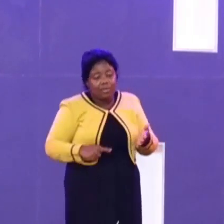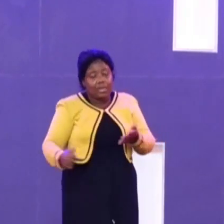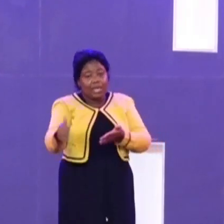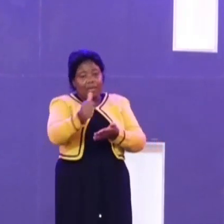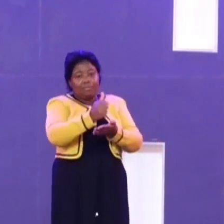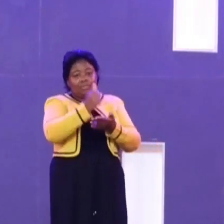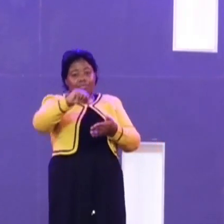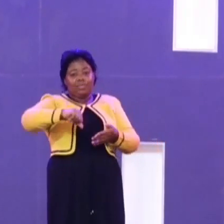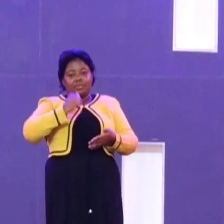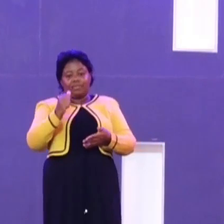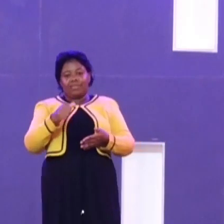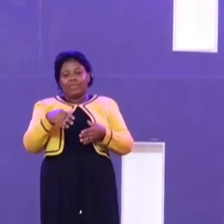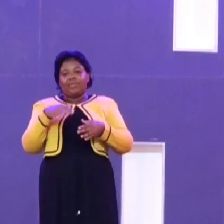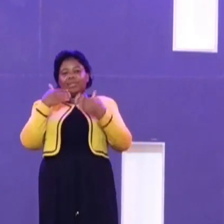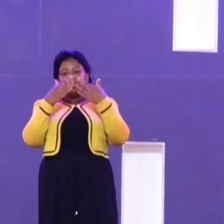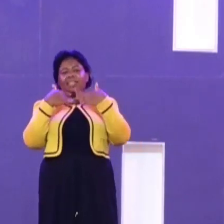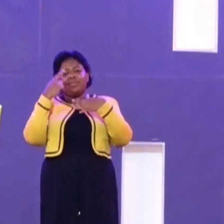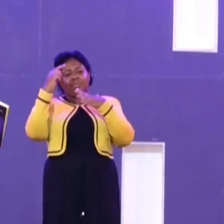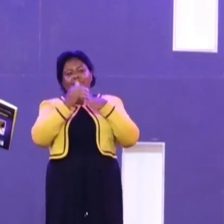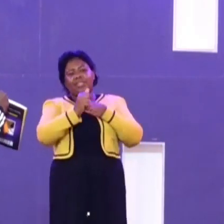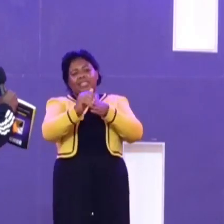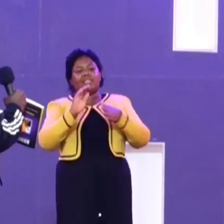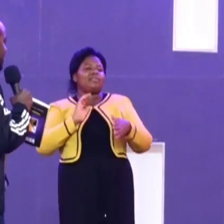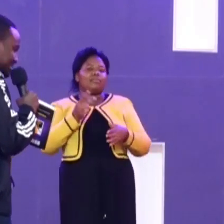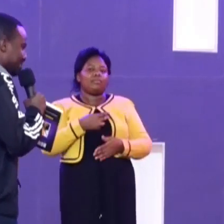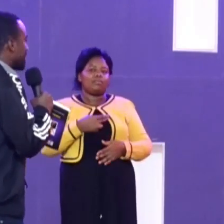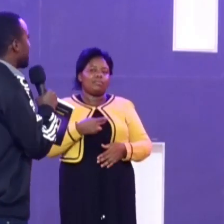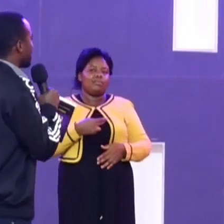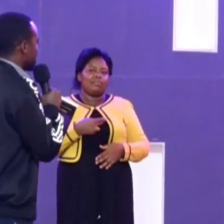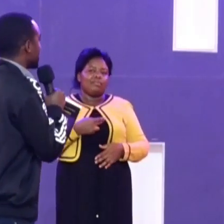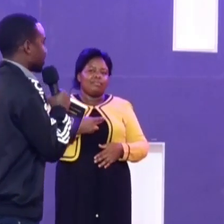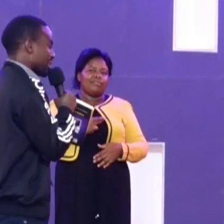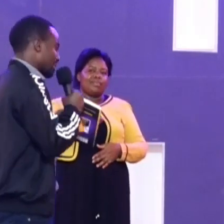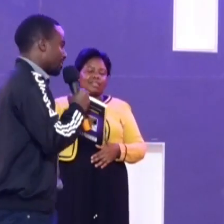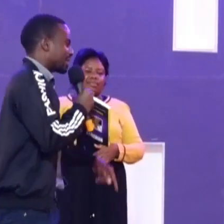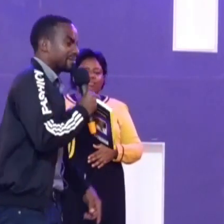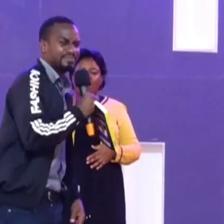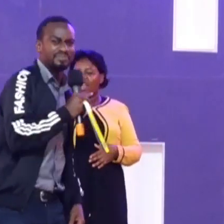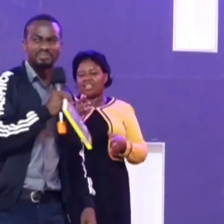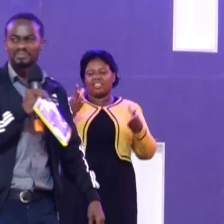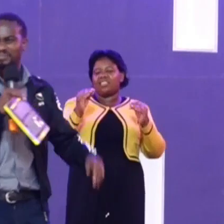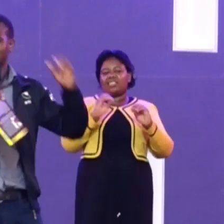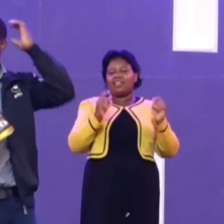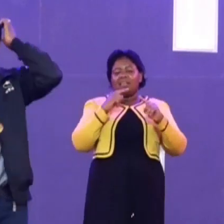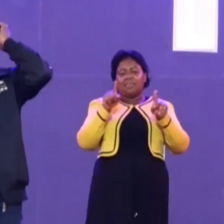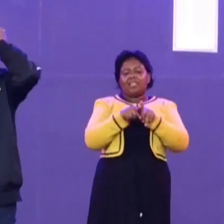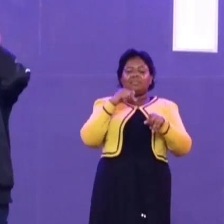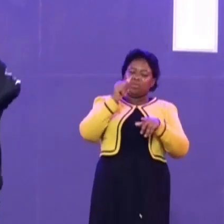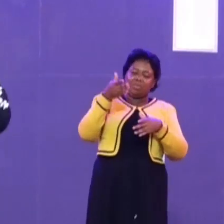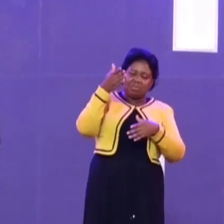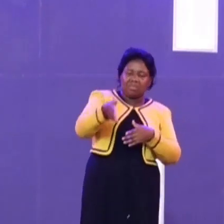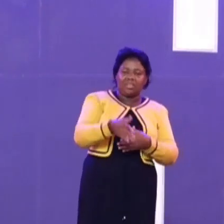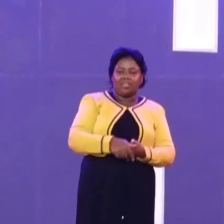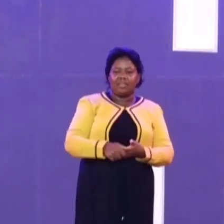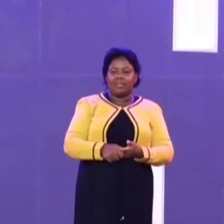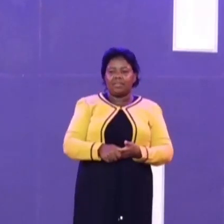himself. Omugambo we bali kutukulembera. When they tell him, "Thank you for leading us." Tebadde byangu n'enkyanja kuddanja bombe. He says, "It has not been easy. Even tomorrow I'm coming